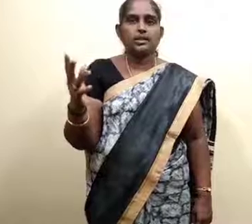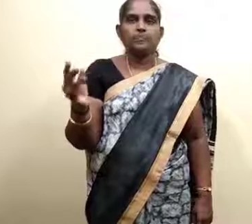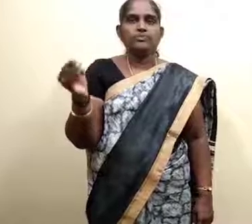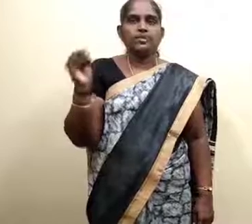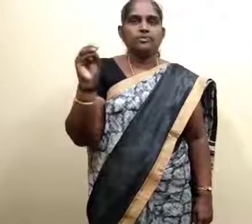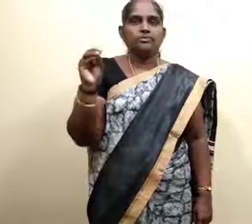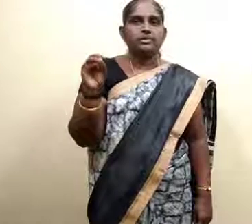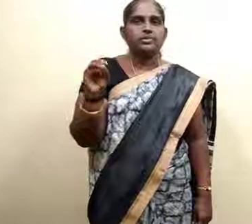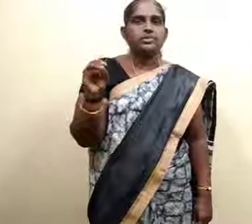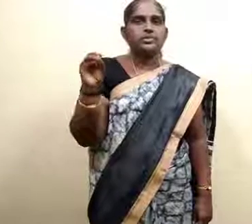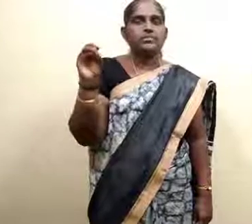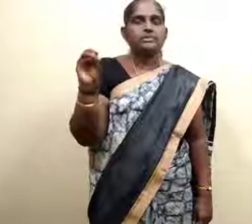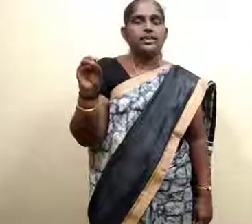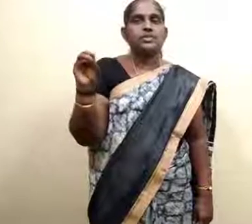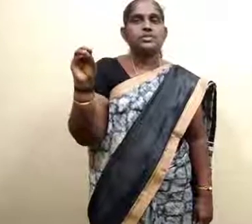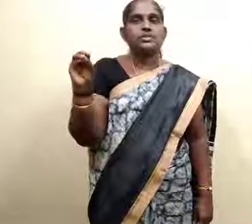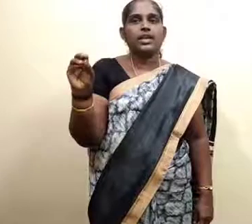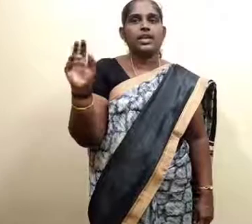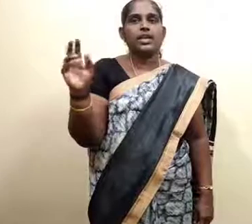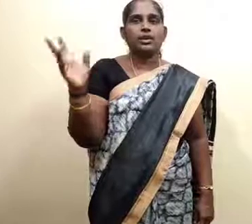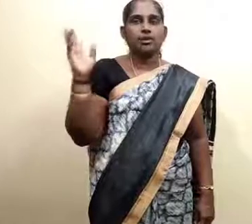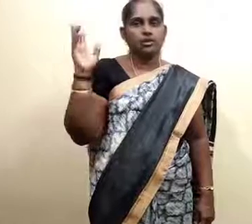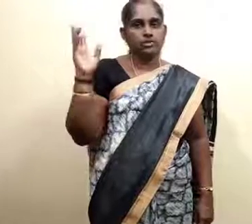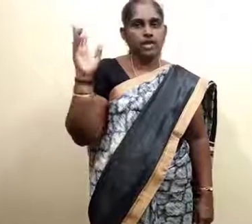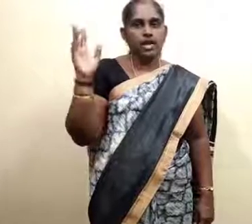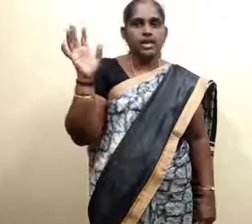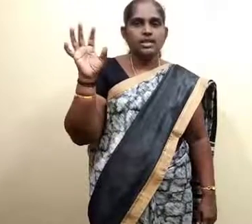1832, the first French railroad,